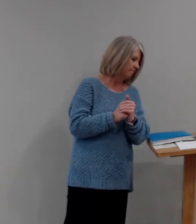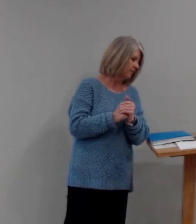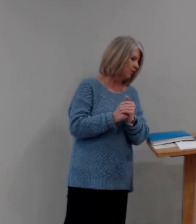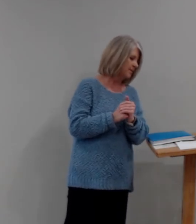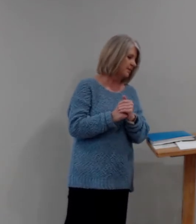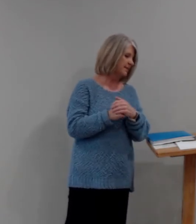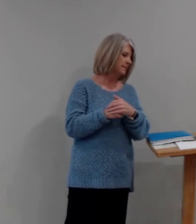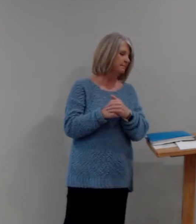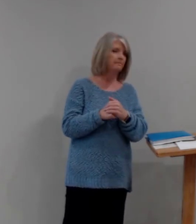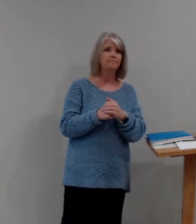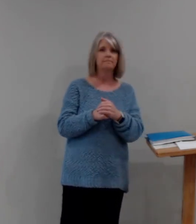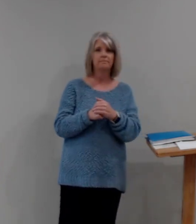Christmas.